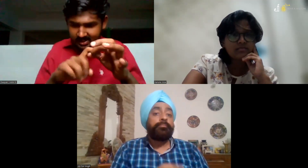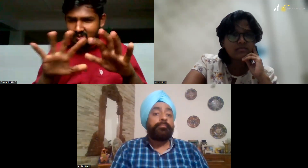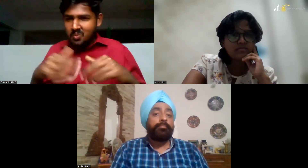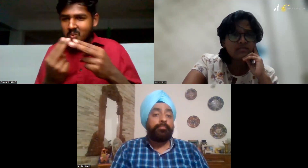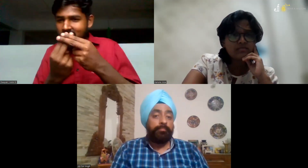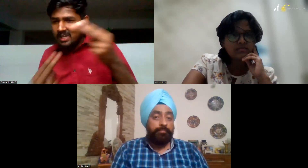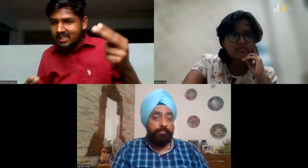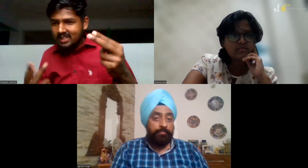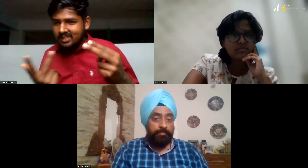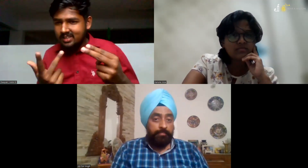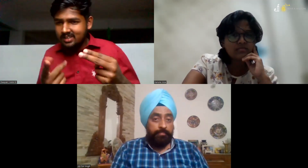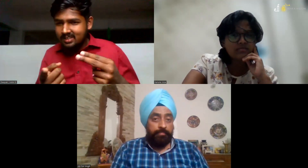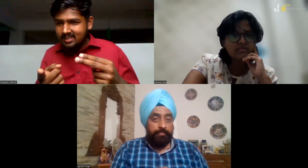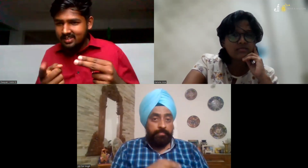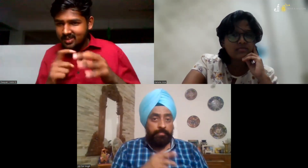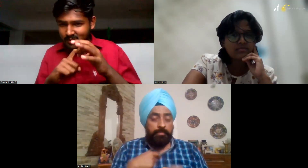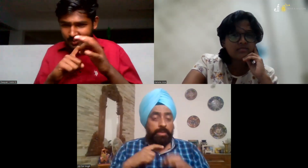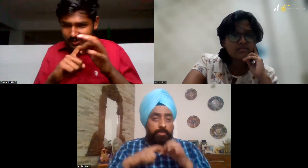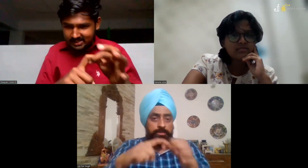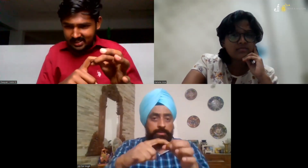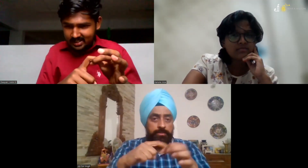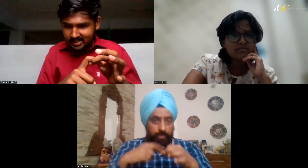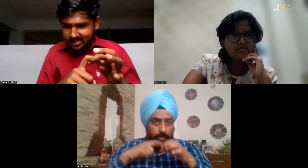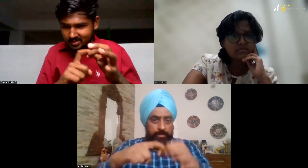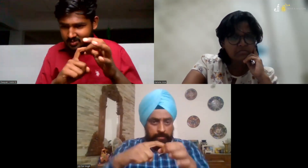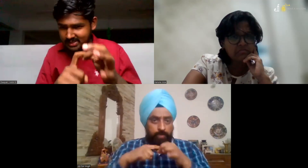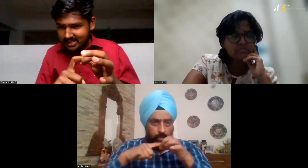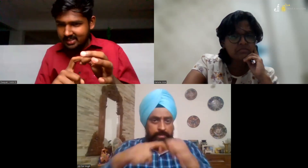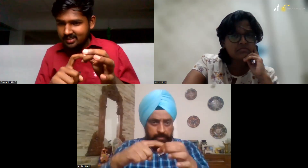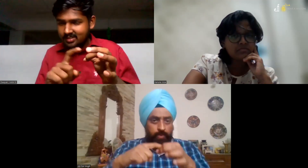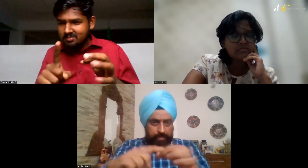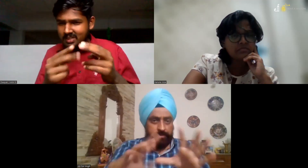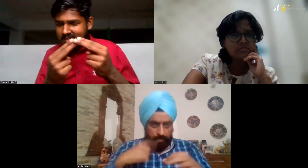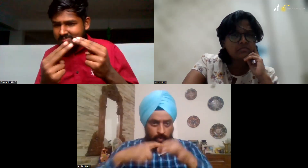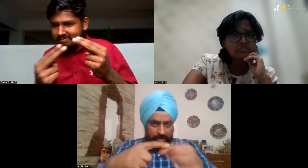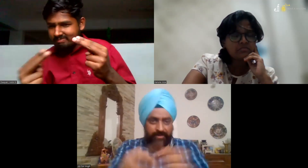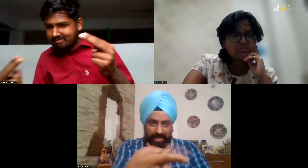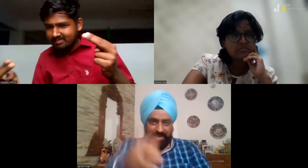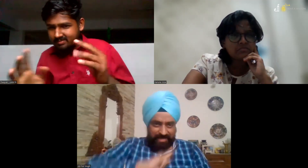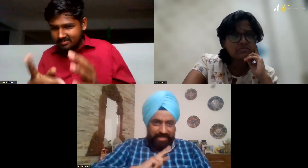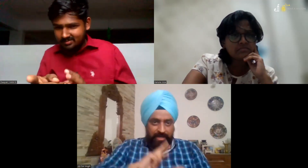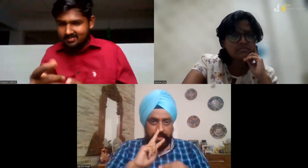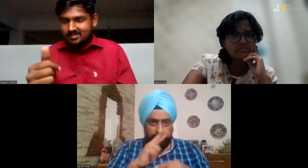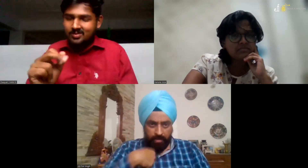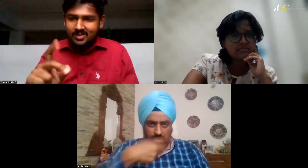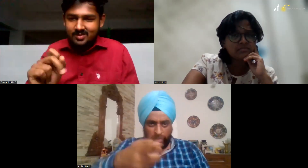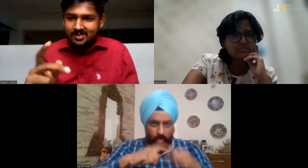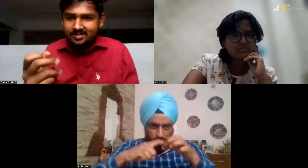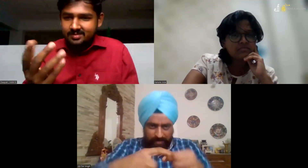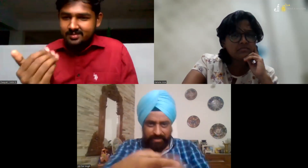minute. Is there a question or you are just sharing your experience? There is a